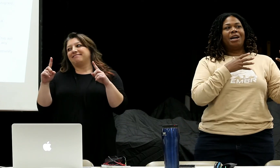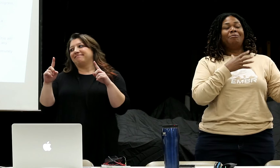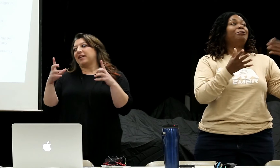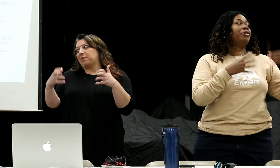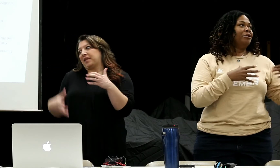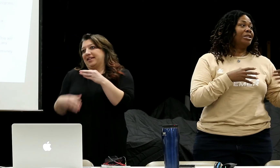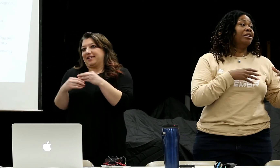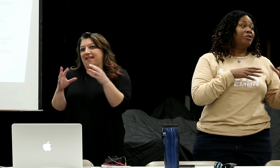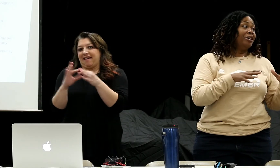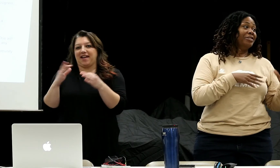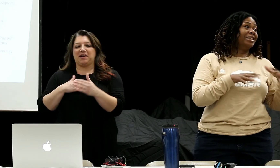before it was